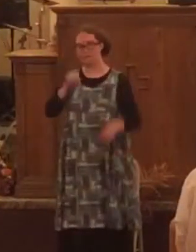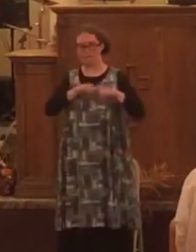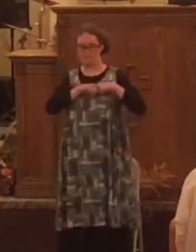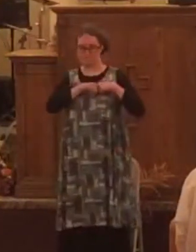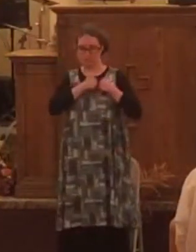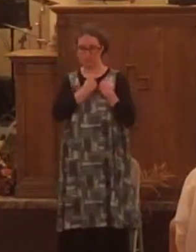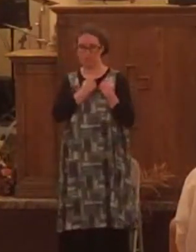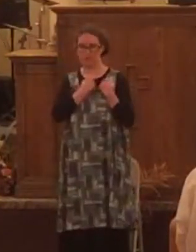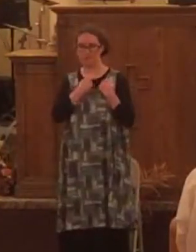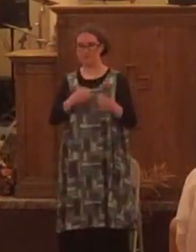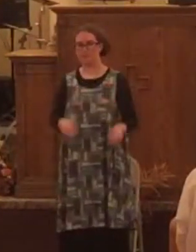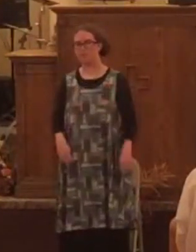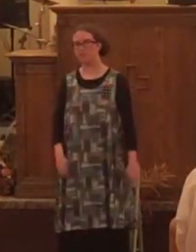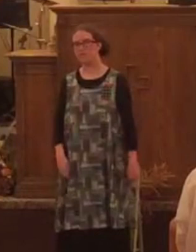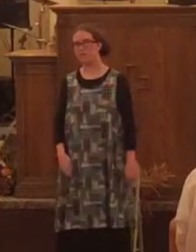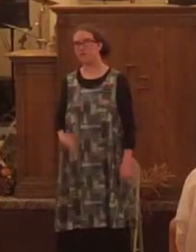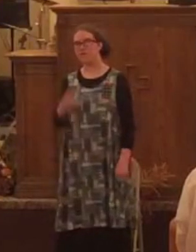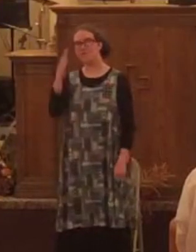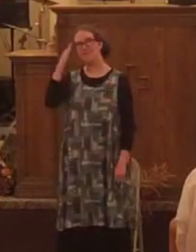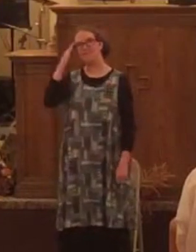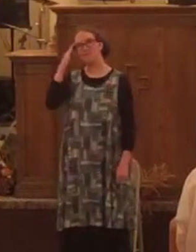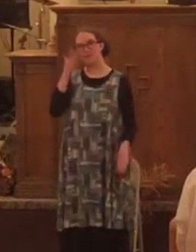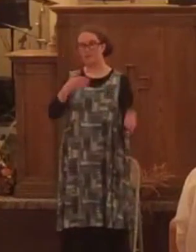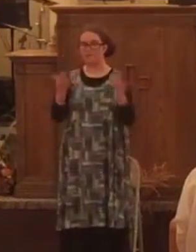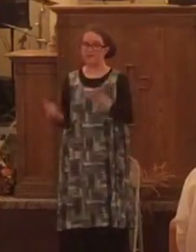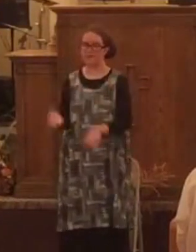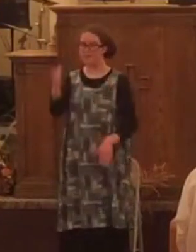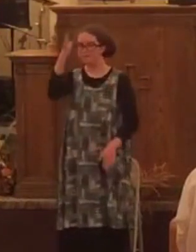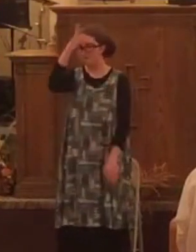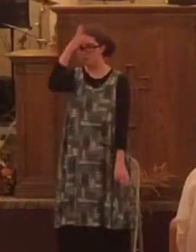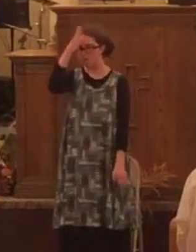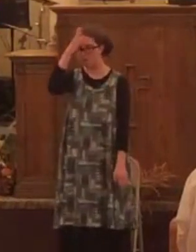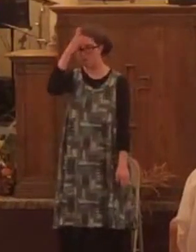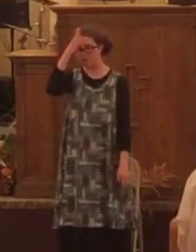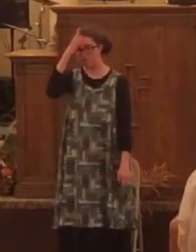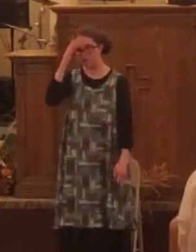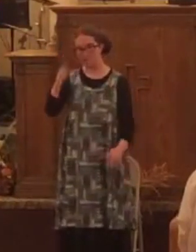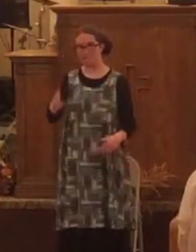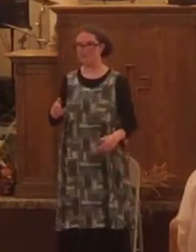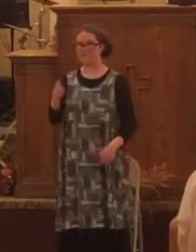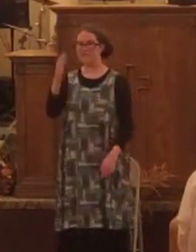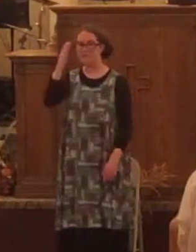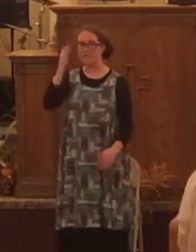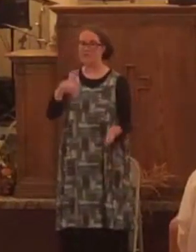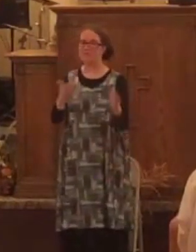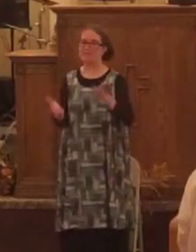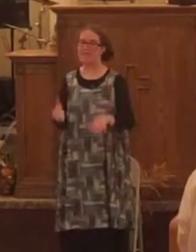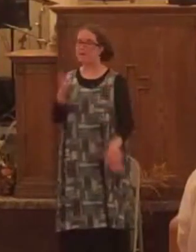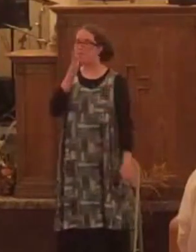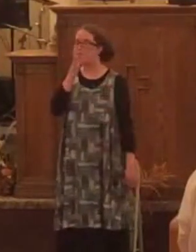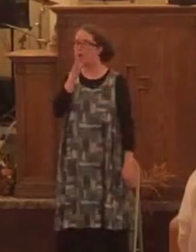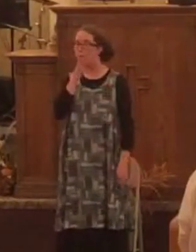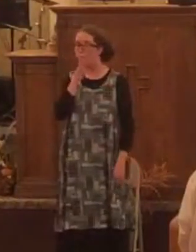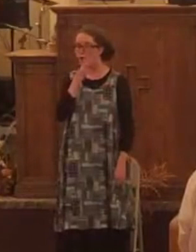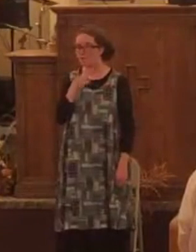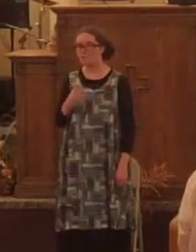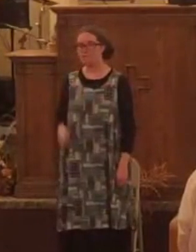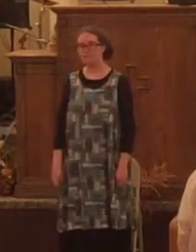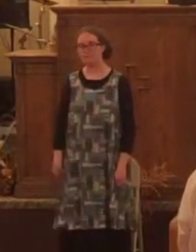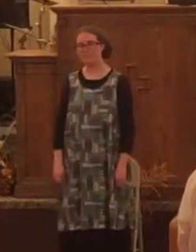heart. Yes, sir. Yes. Amen. I can think about the death of my father. Yep. I can dwell on the death of my mother. Yep. Amen.